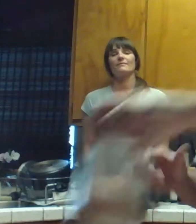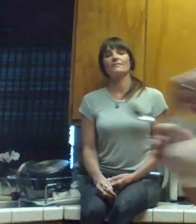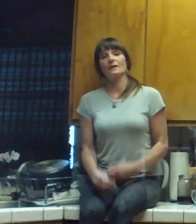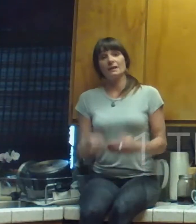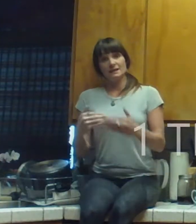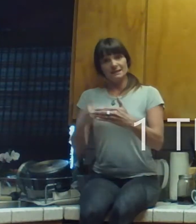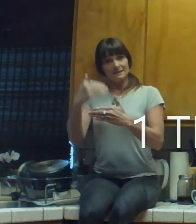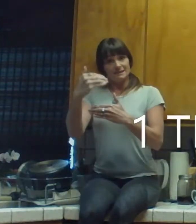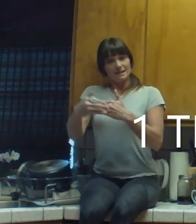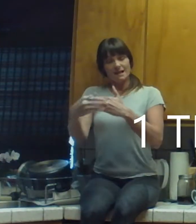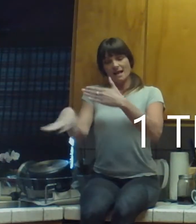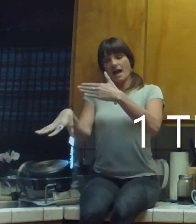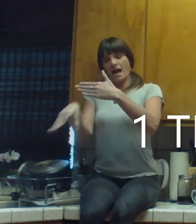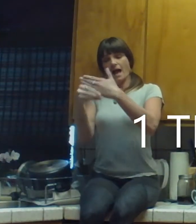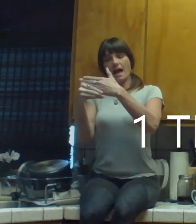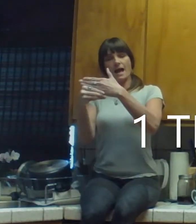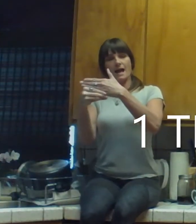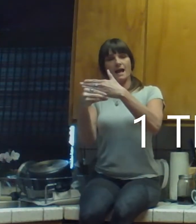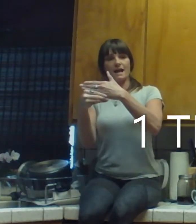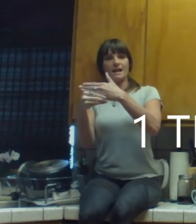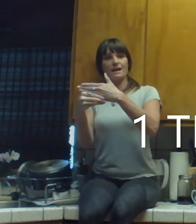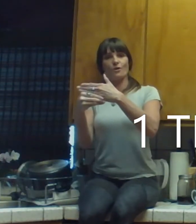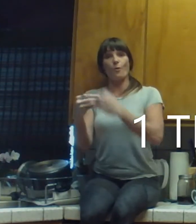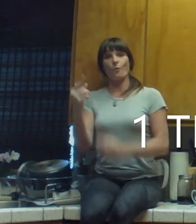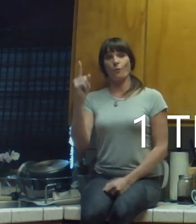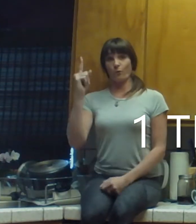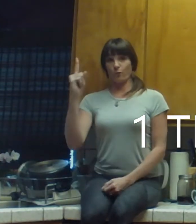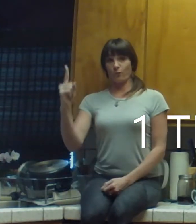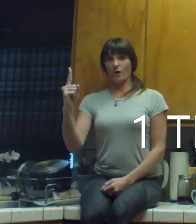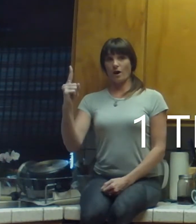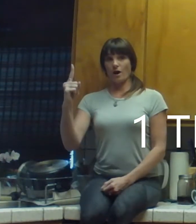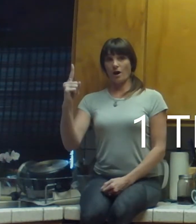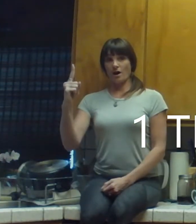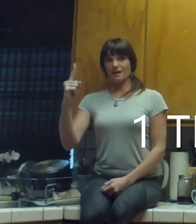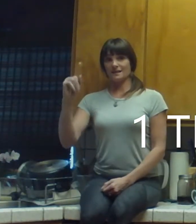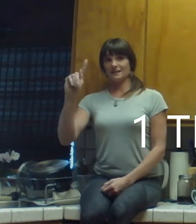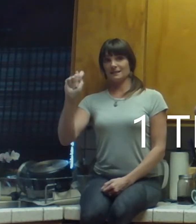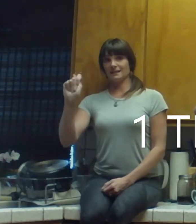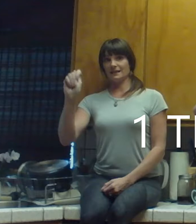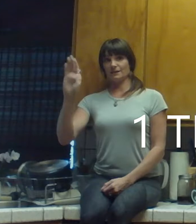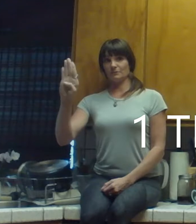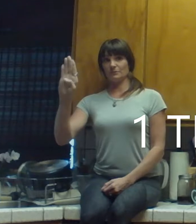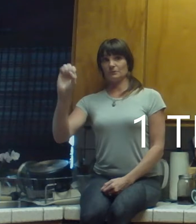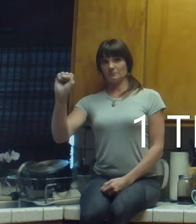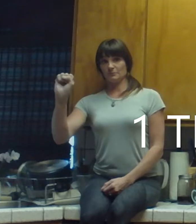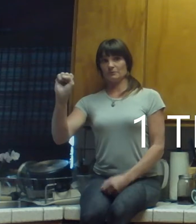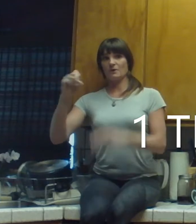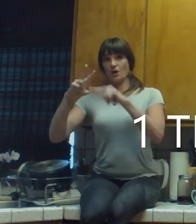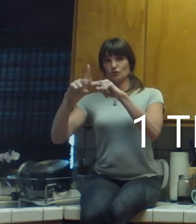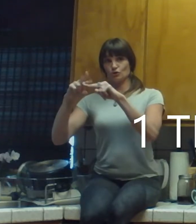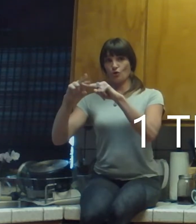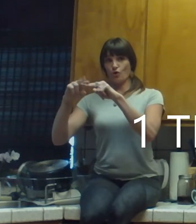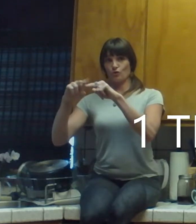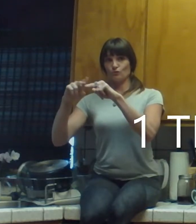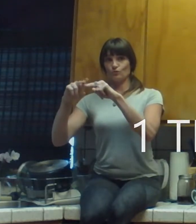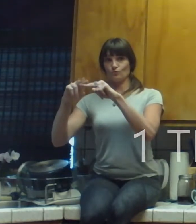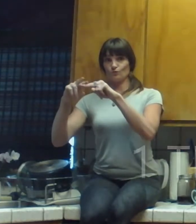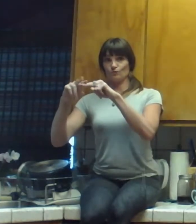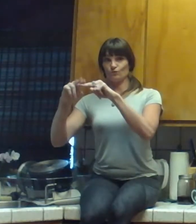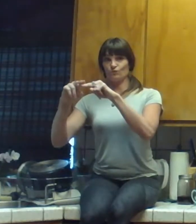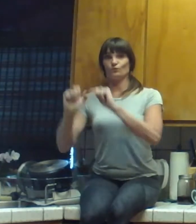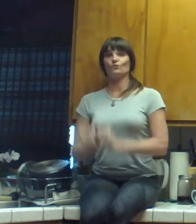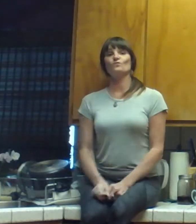add 1 full heaping tablespoon of salt